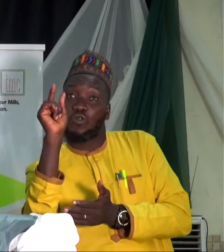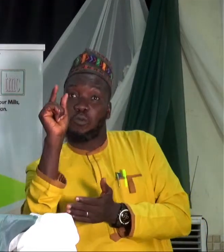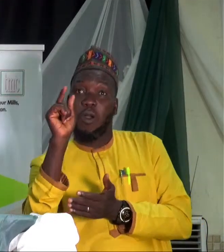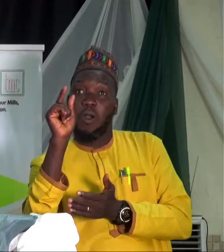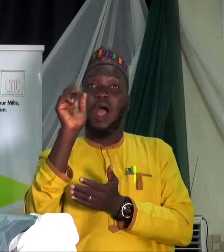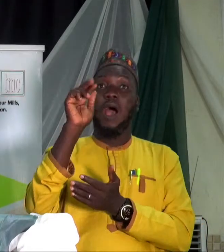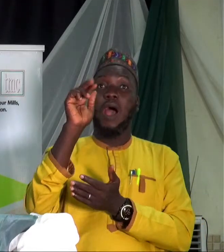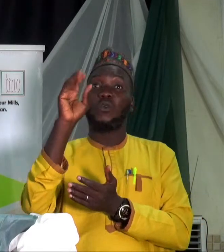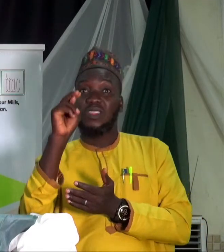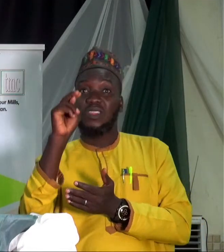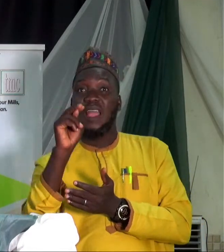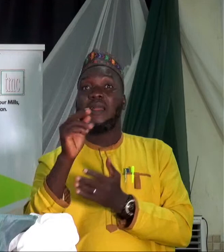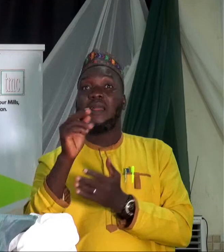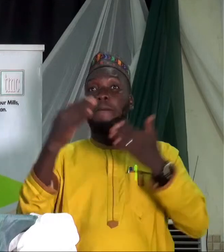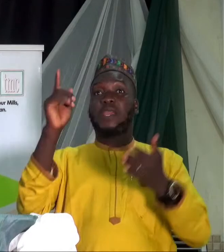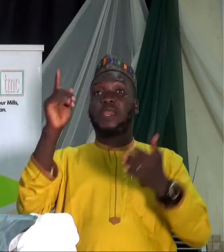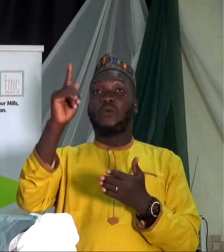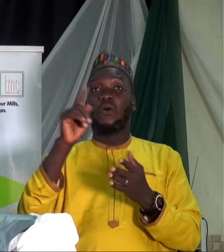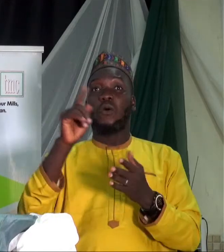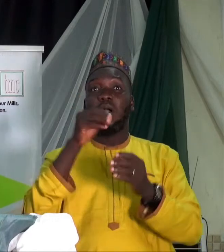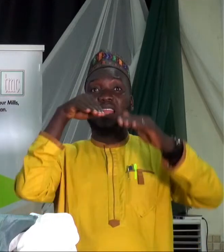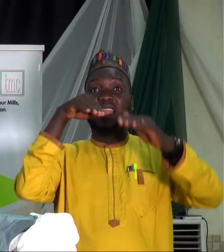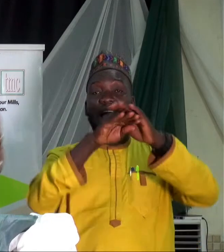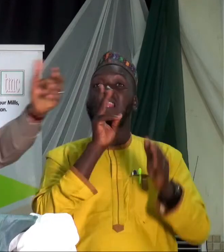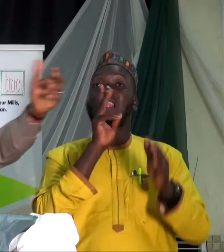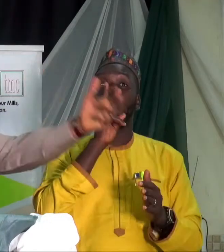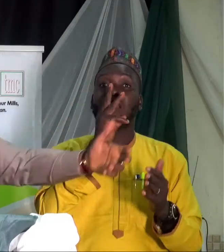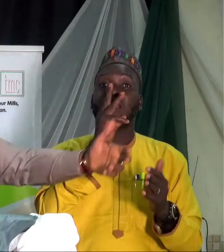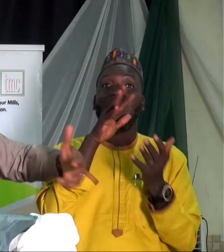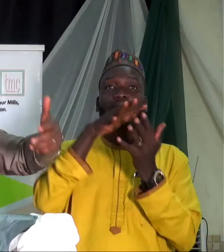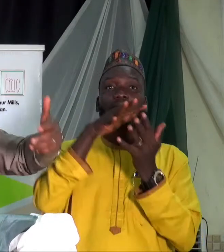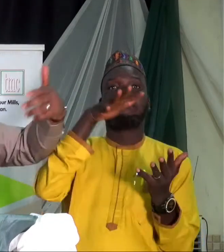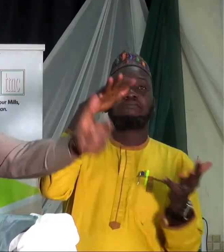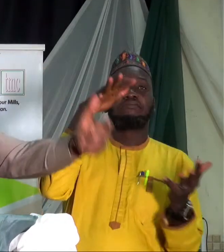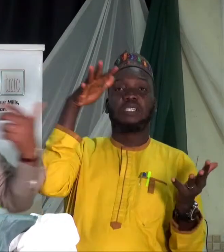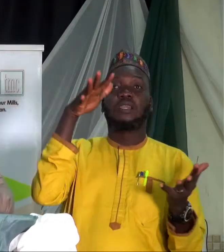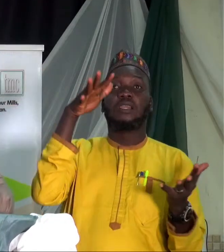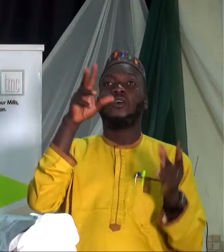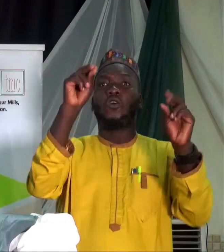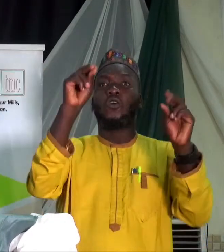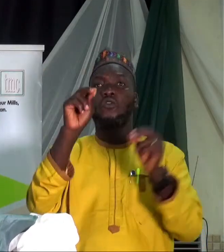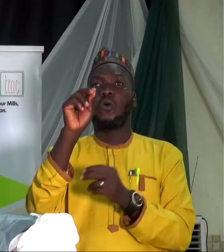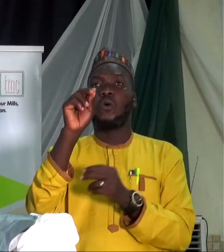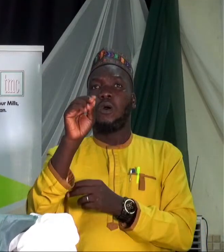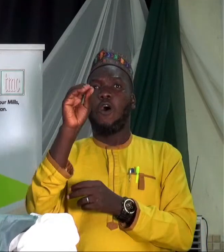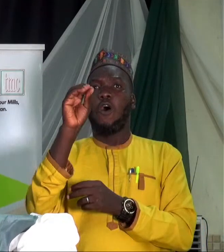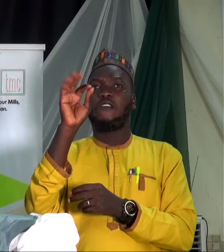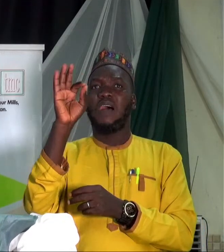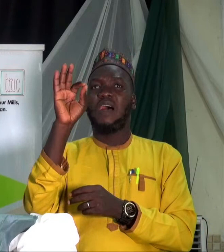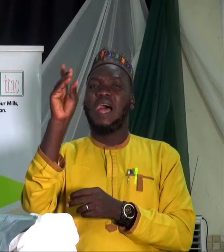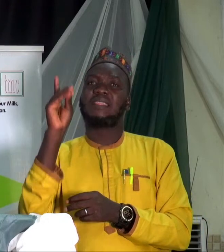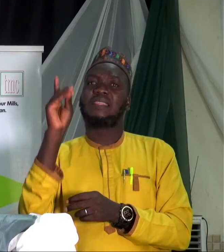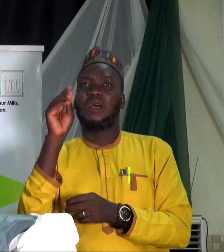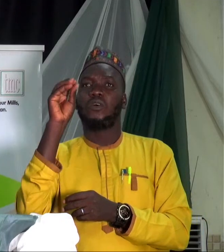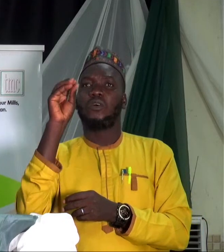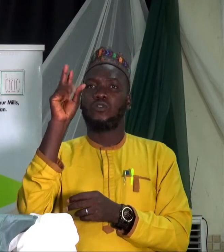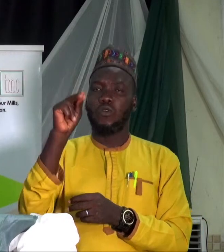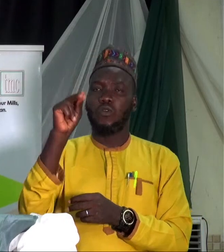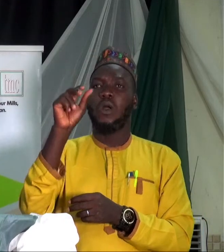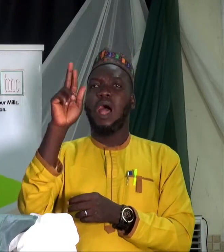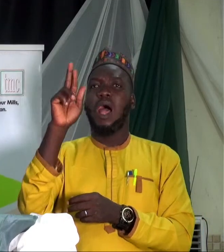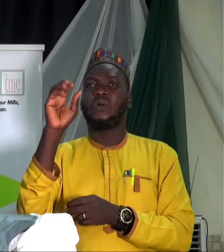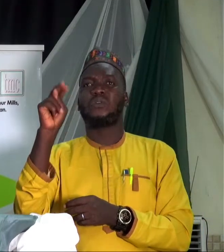wu repete. So go as so father ma so saro so ma, but all of us